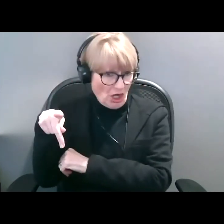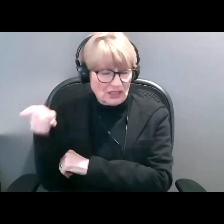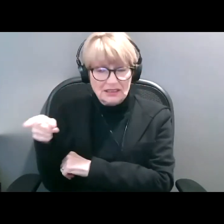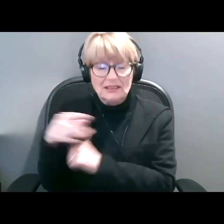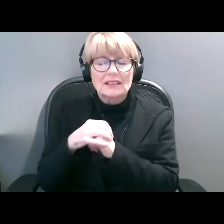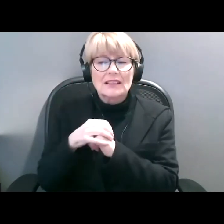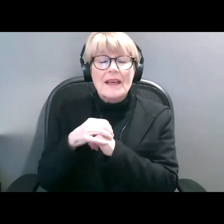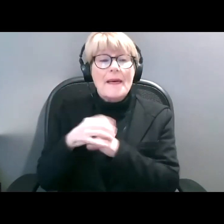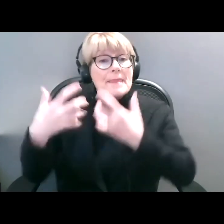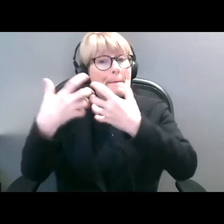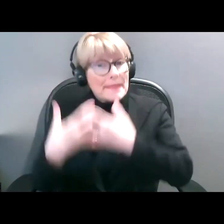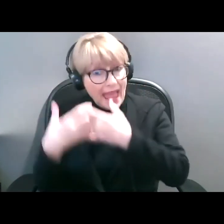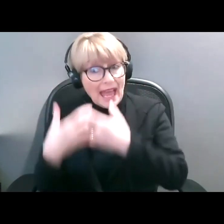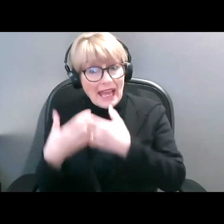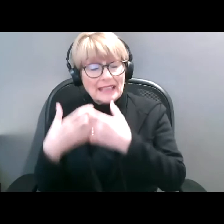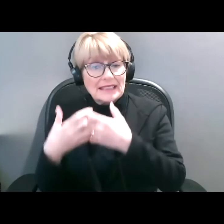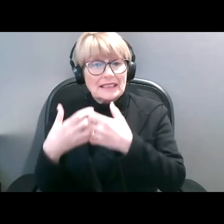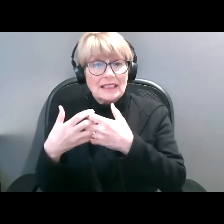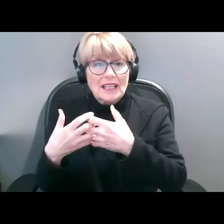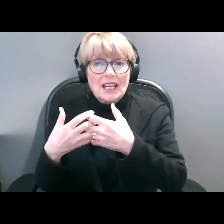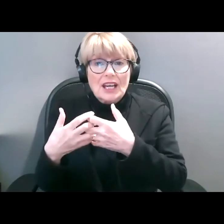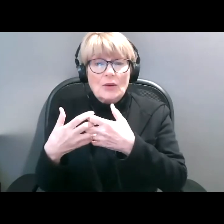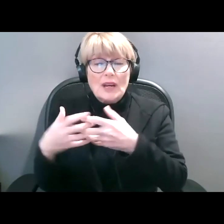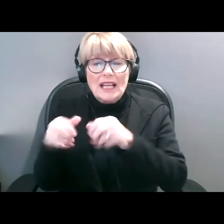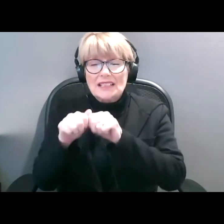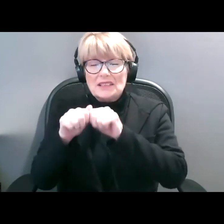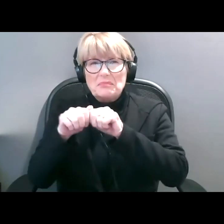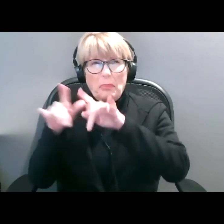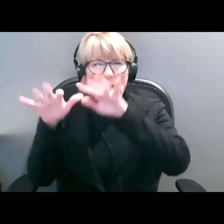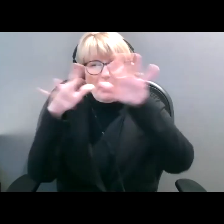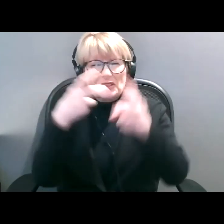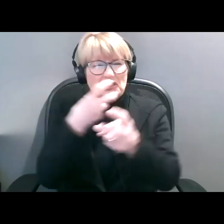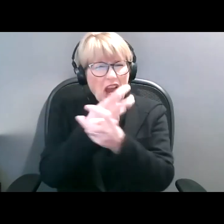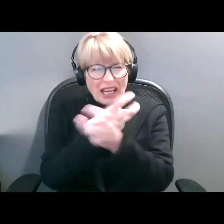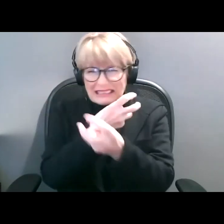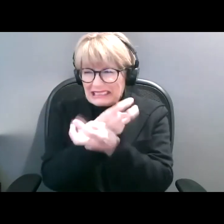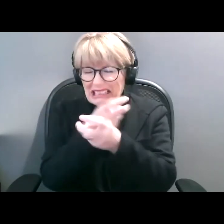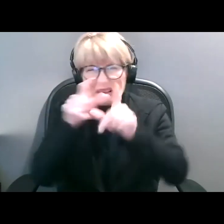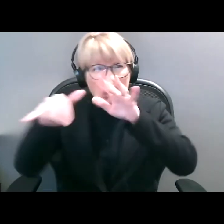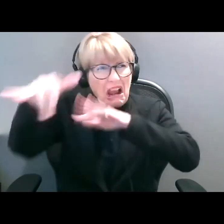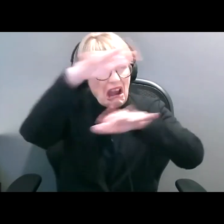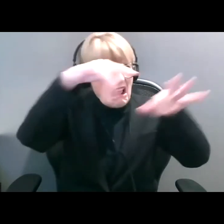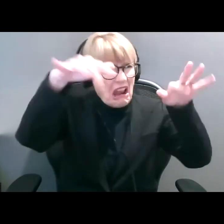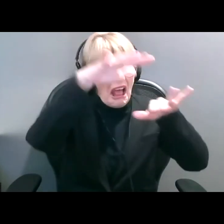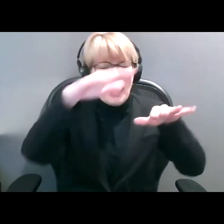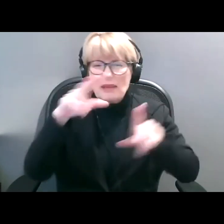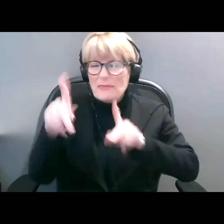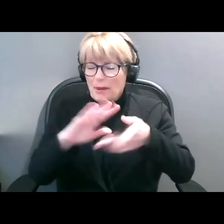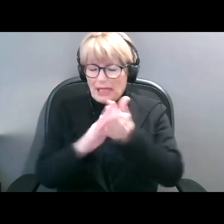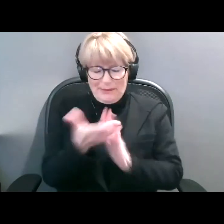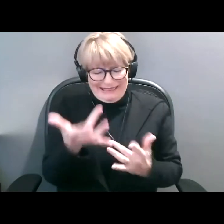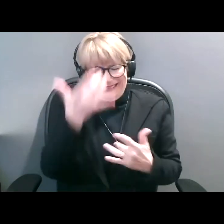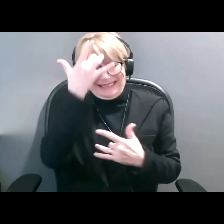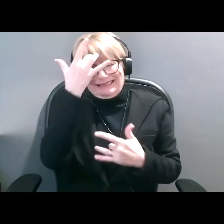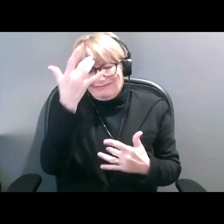The plant was basically snowing toxins. People were getting sick and ill from the